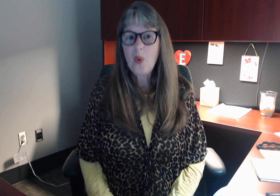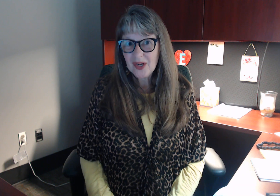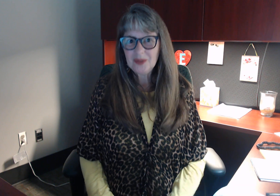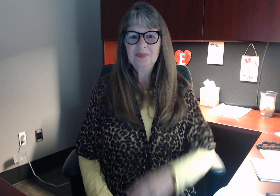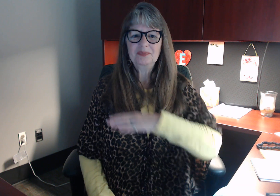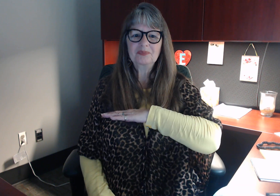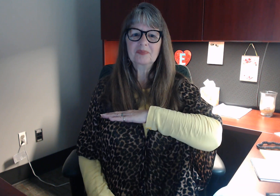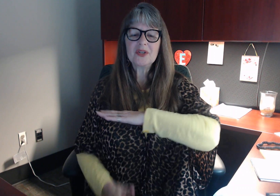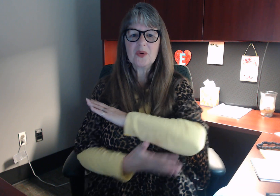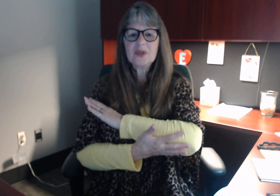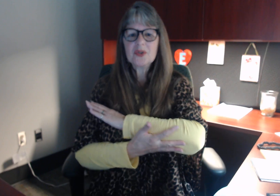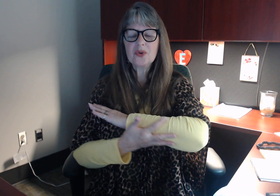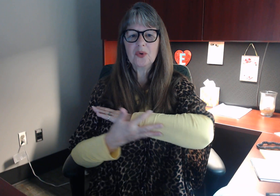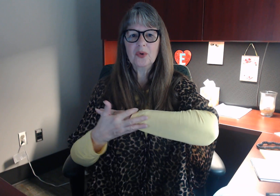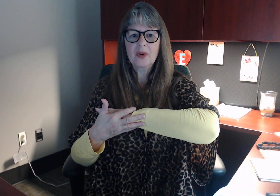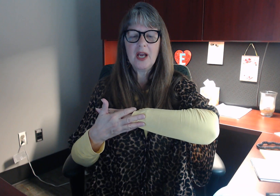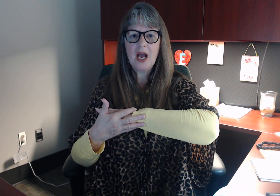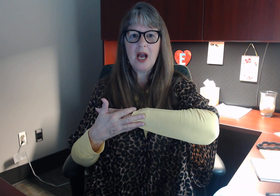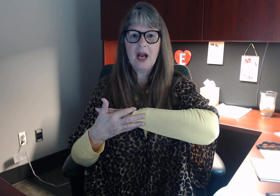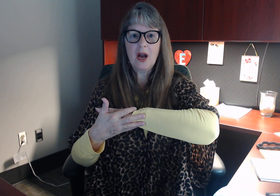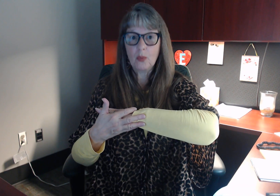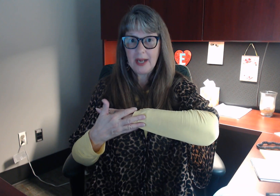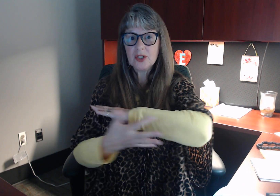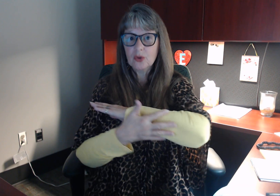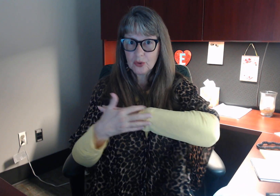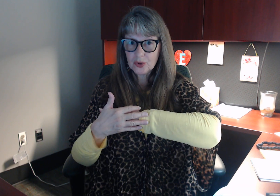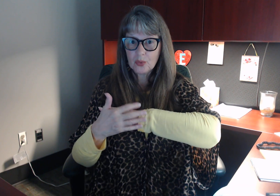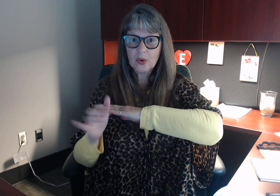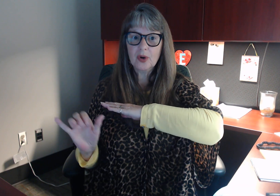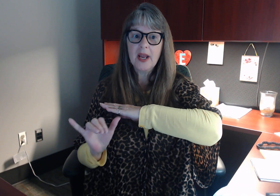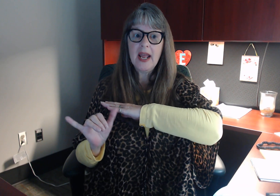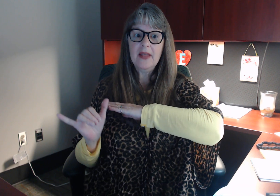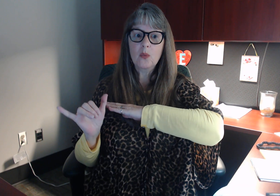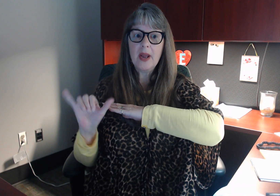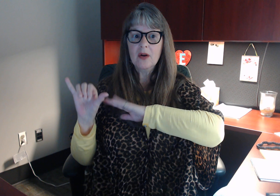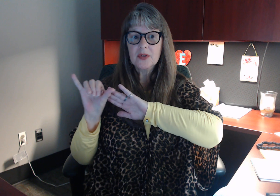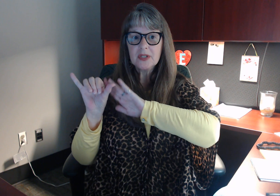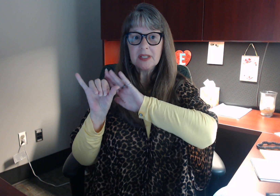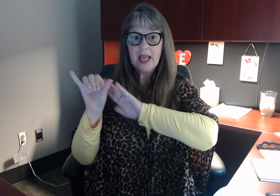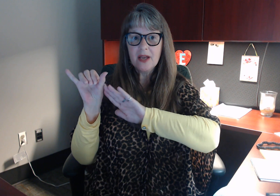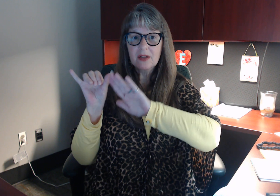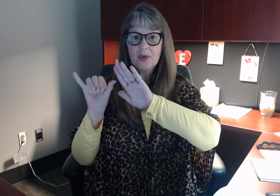Whale. So this is your horizon or your shore, and the whale, this is the tail of the